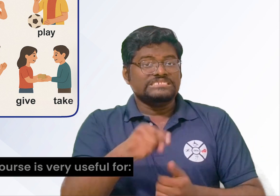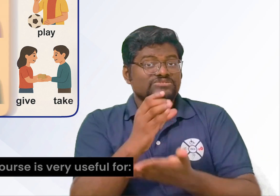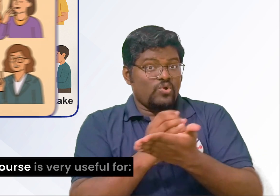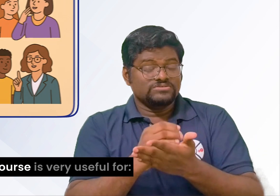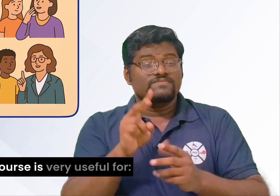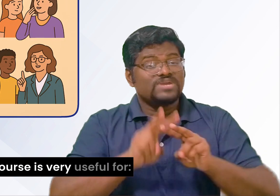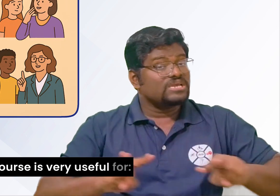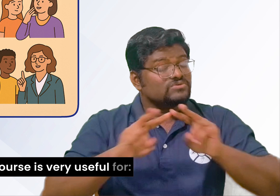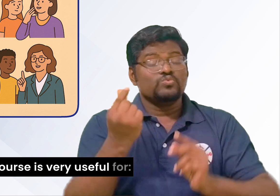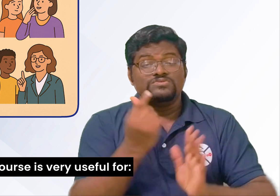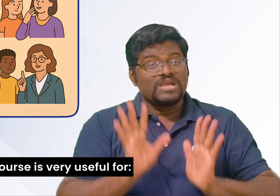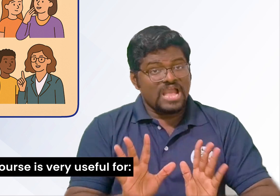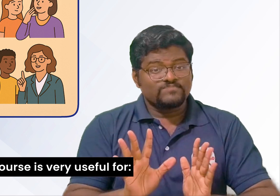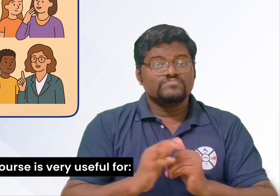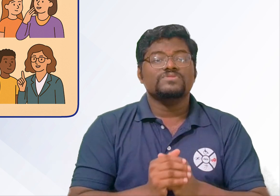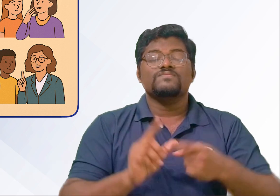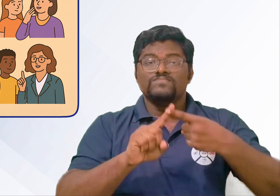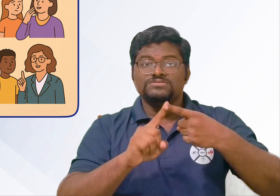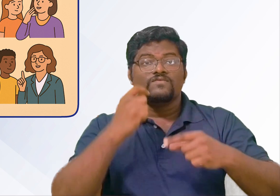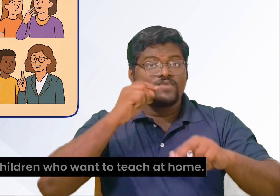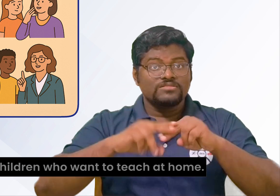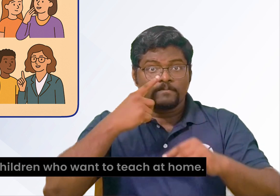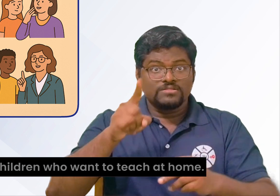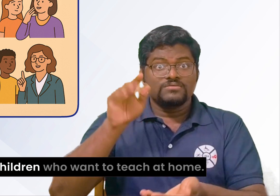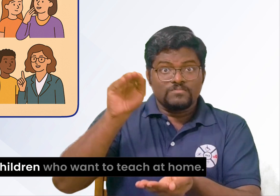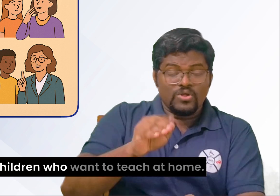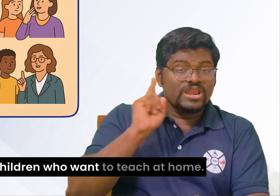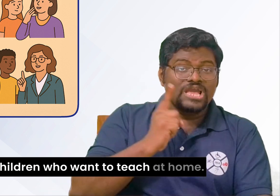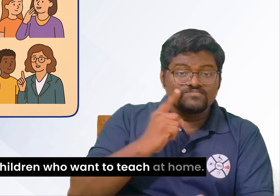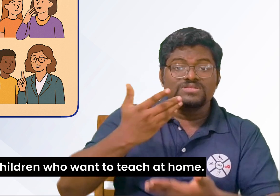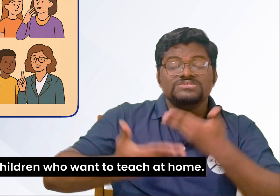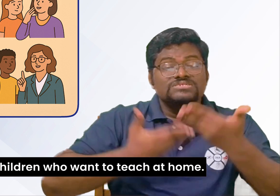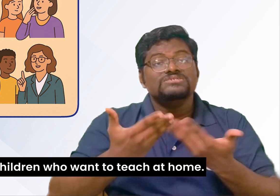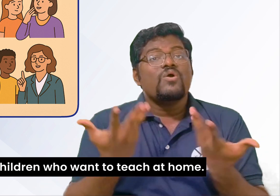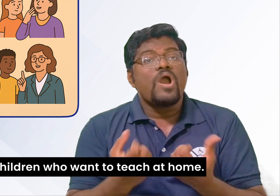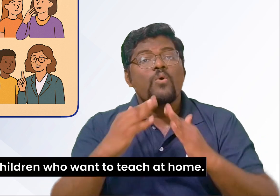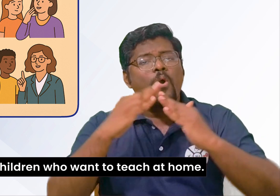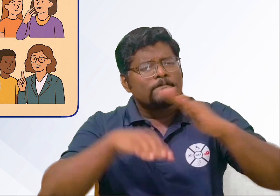This course is very useful for parents of deaf children who want to teach at home,